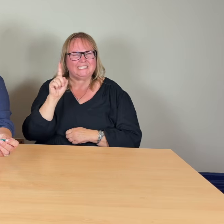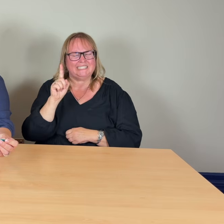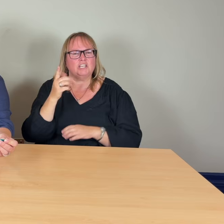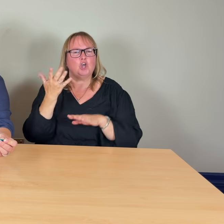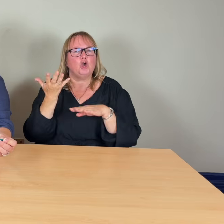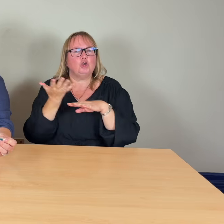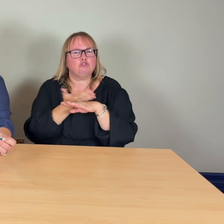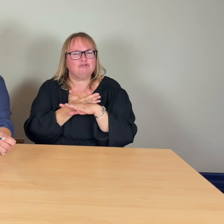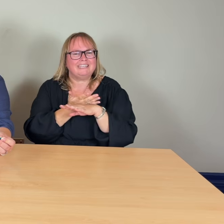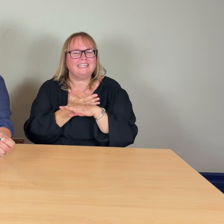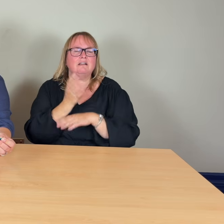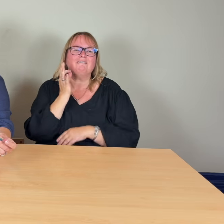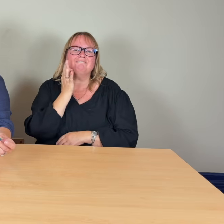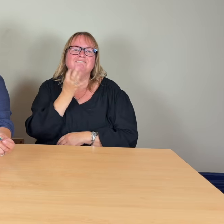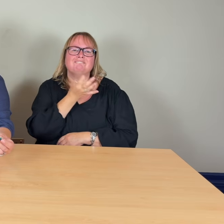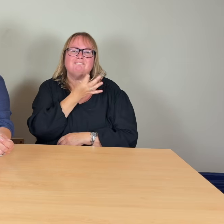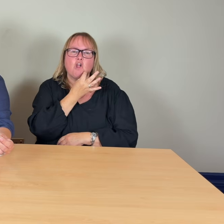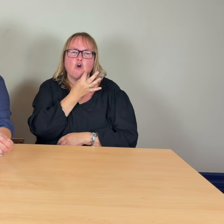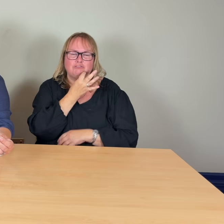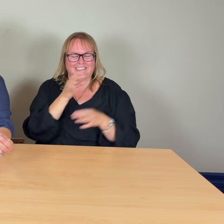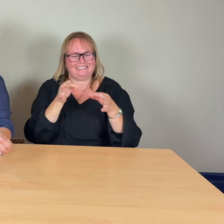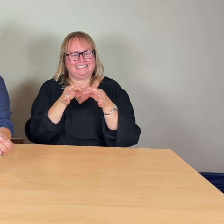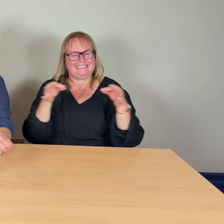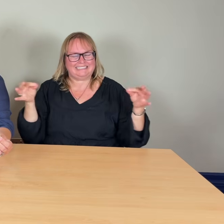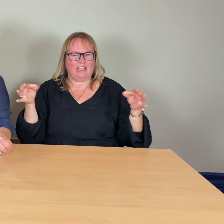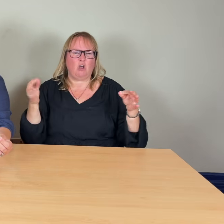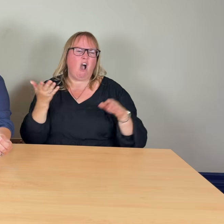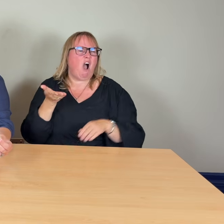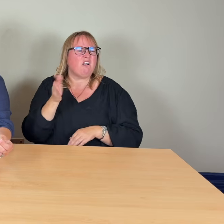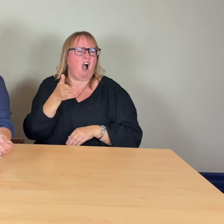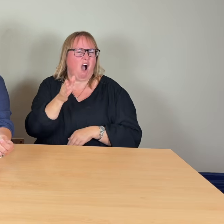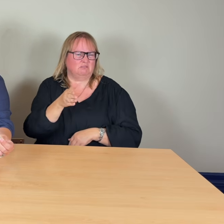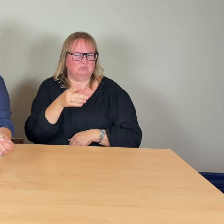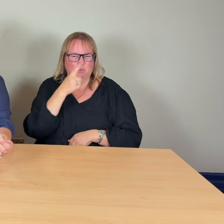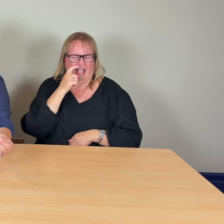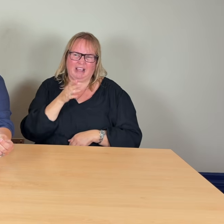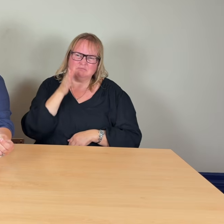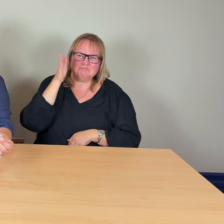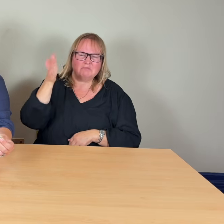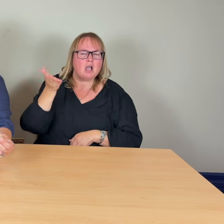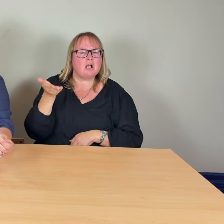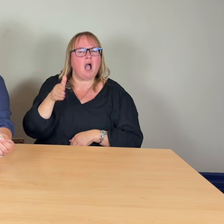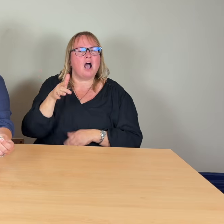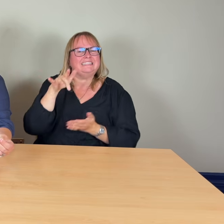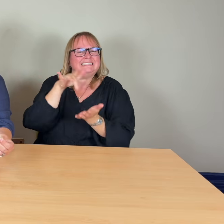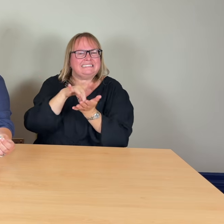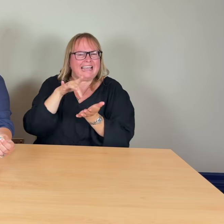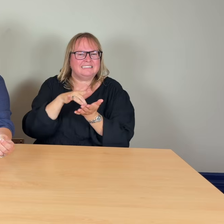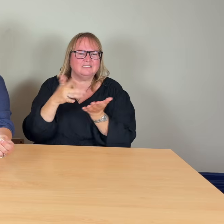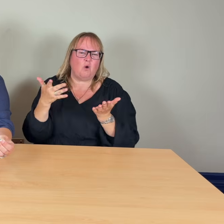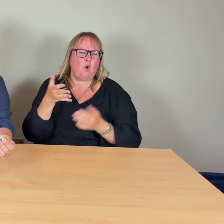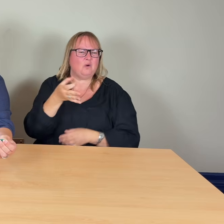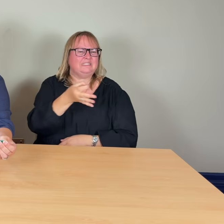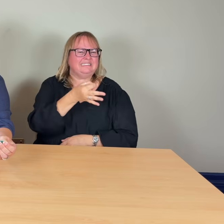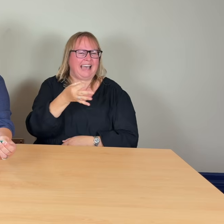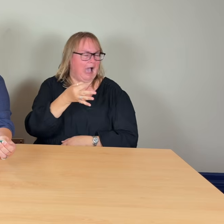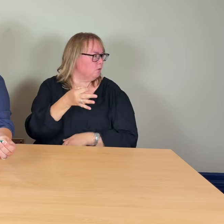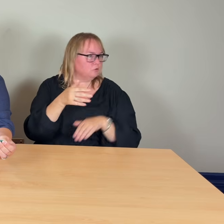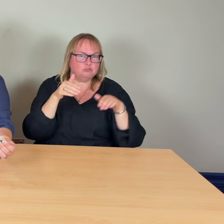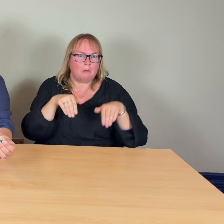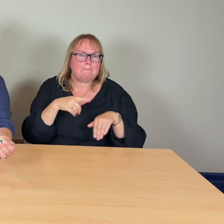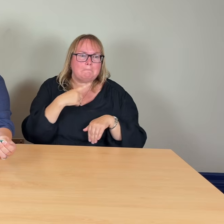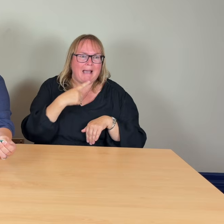floristry sticks or garden sticks, which you can get in any garden centre or town centre pound